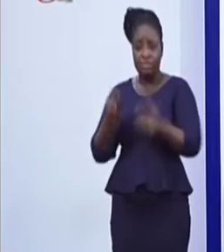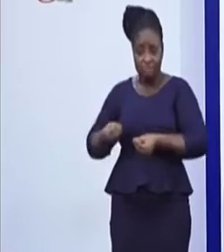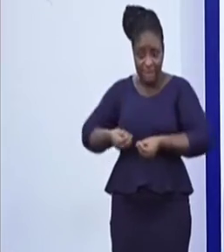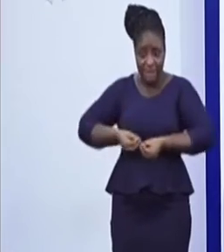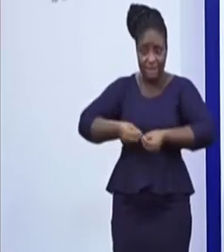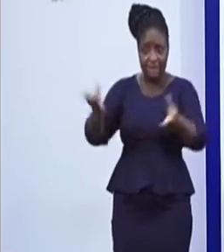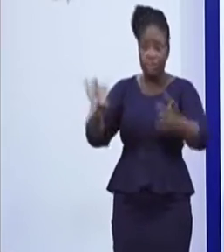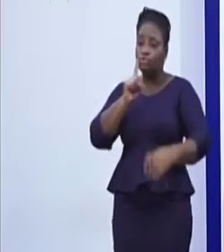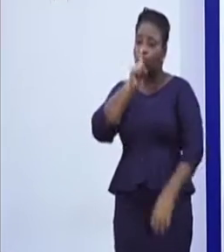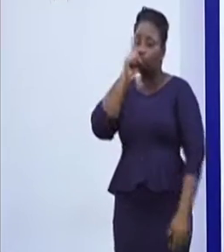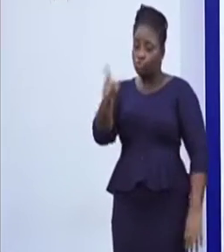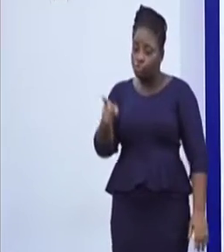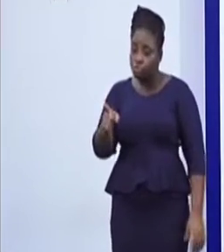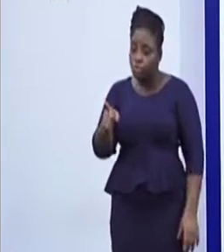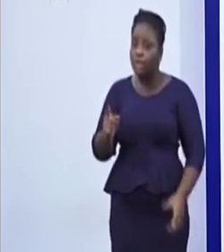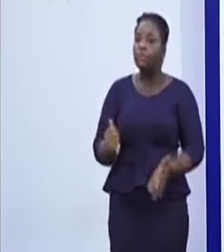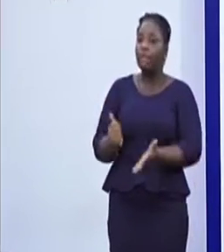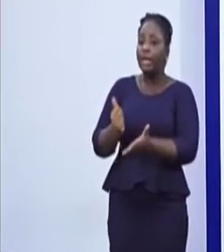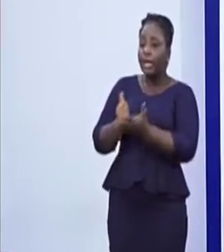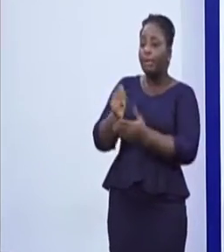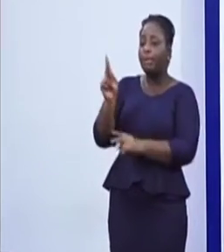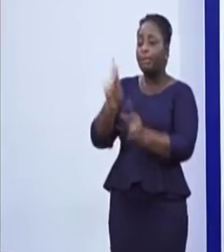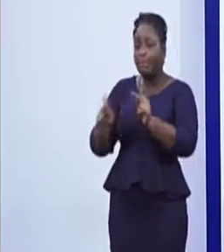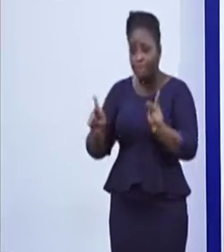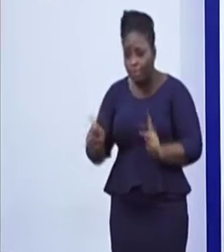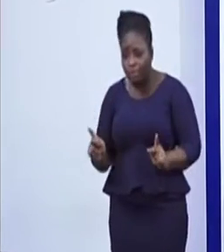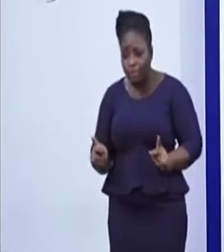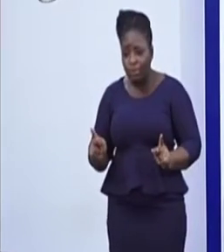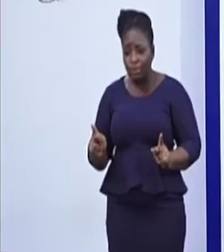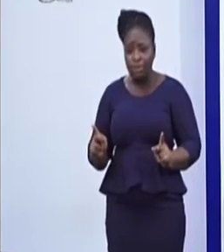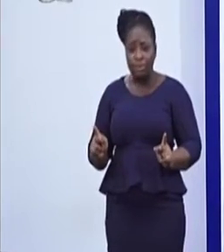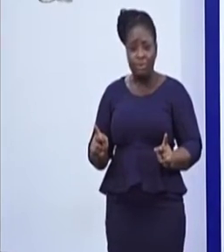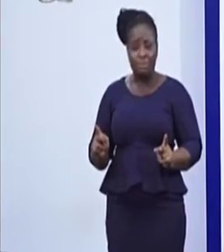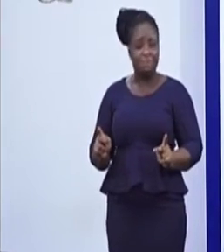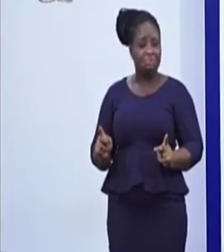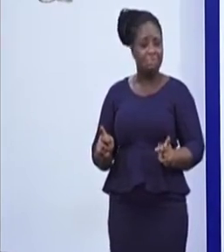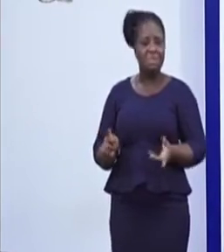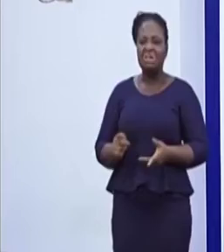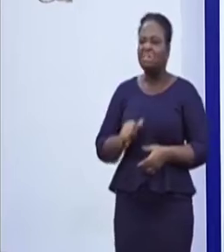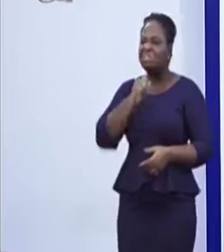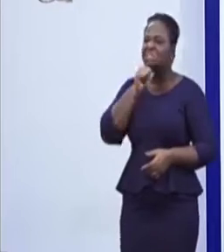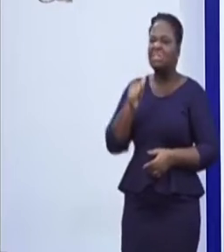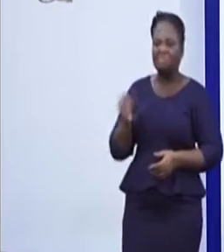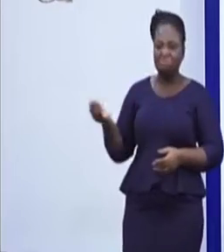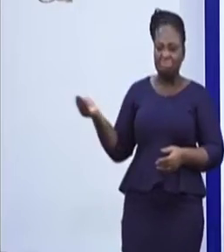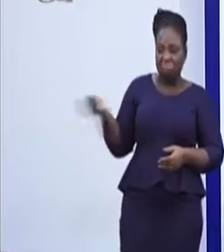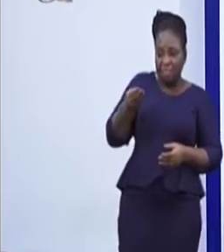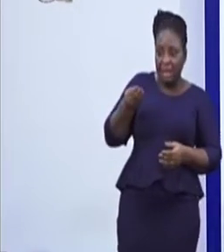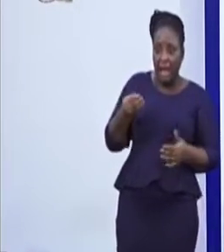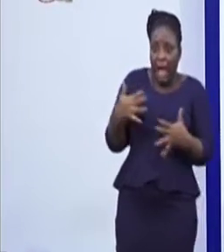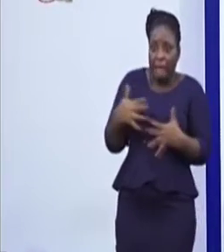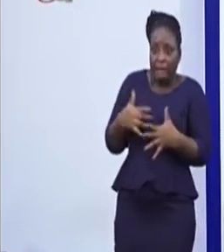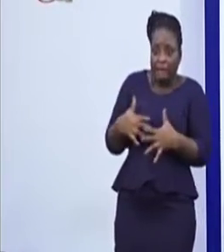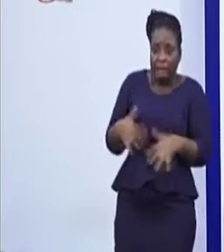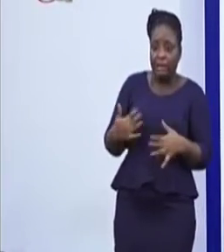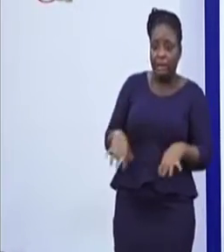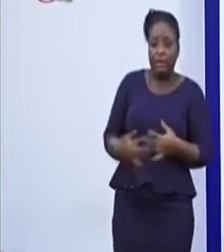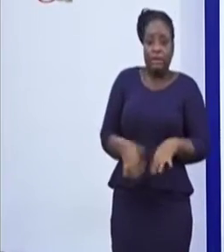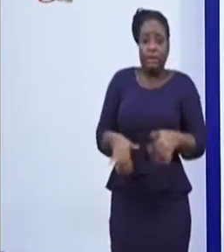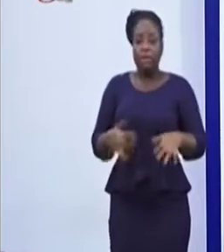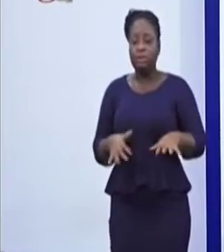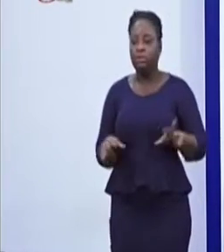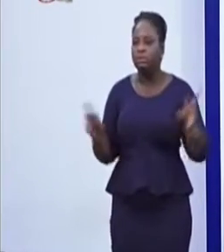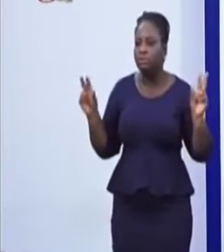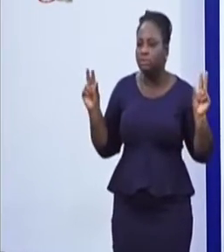it's empowering, it will help people deal with what they are going through, it will not generate fear and